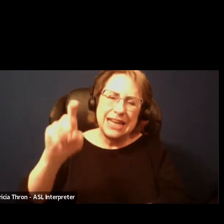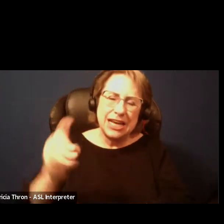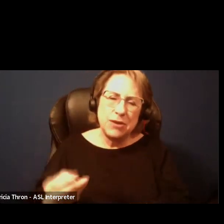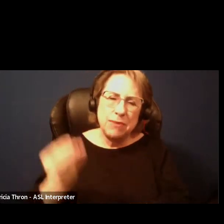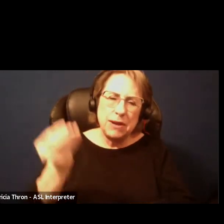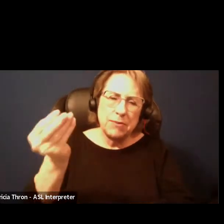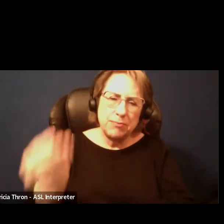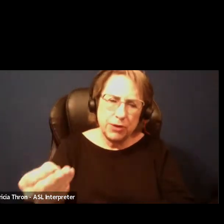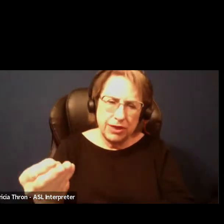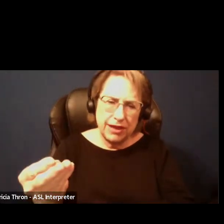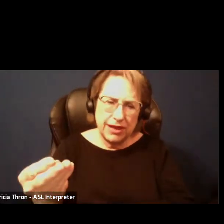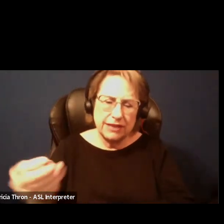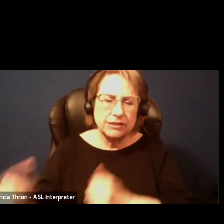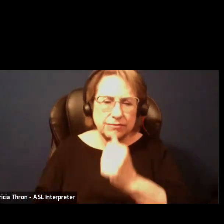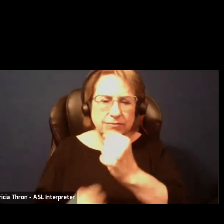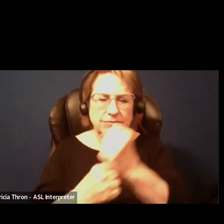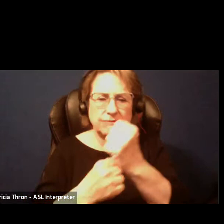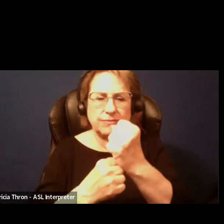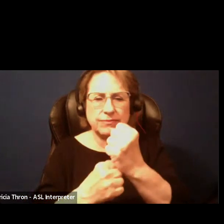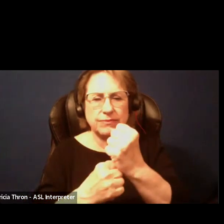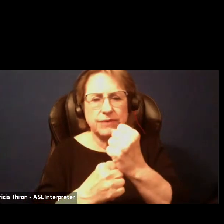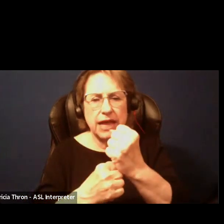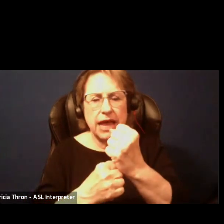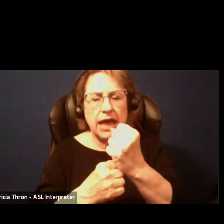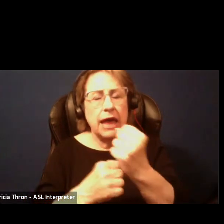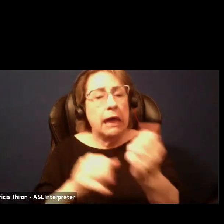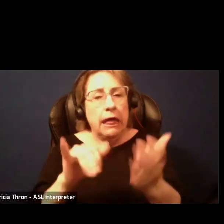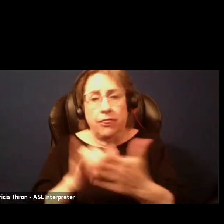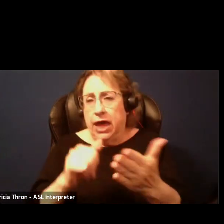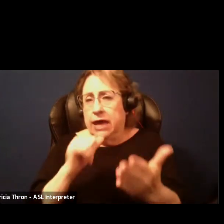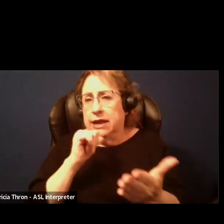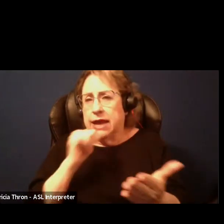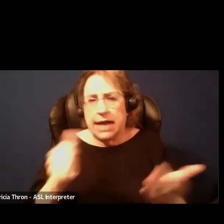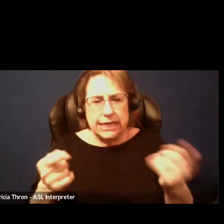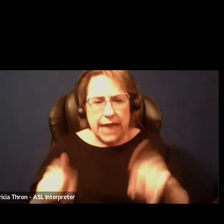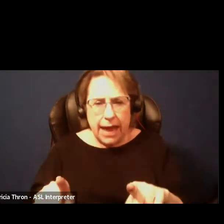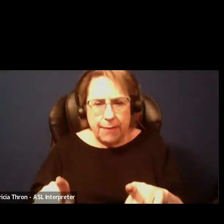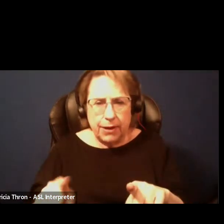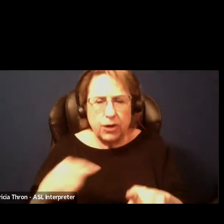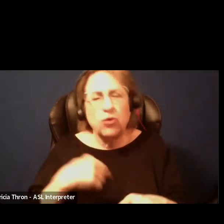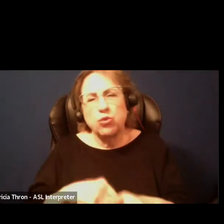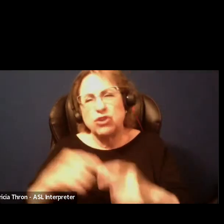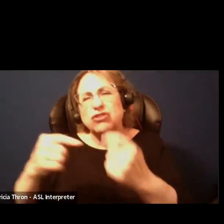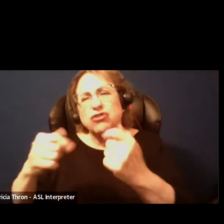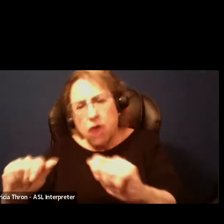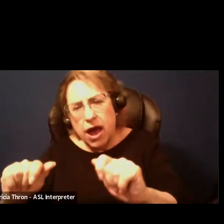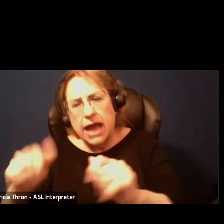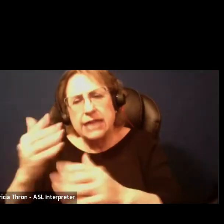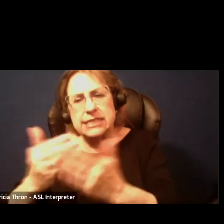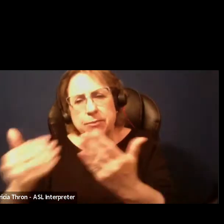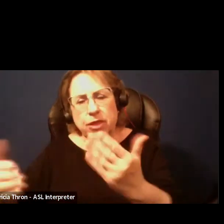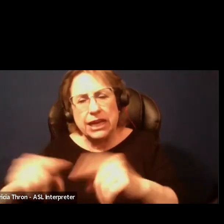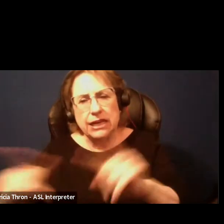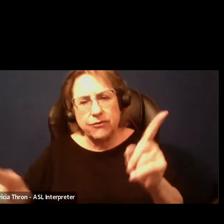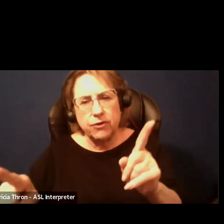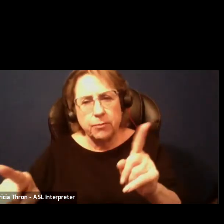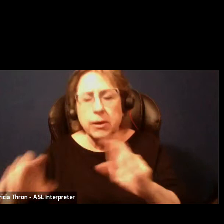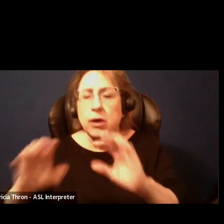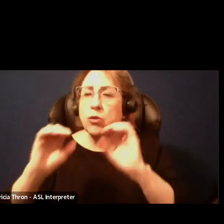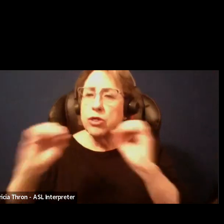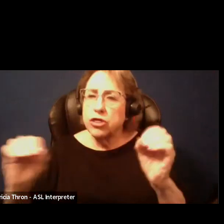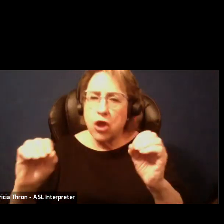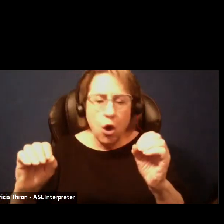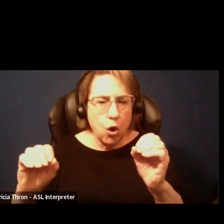And up to this point, that hasn't really happened. We always want to say, hey, we'll just try something different. But if you don't put the resources behind it,